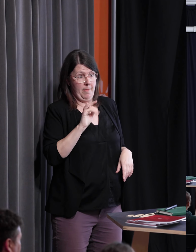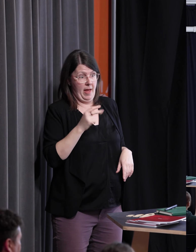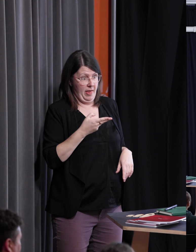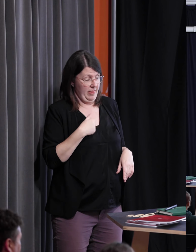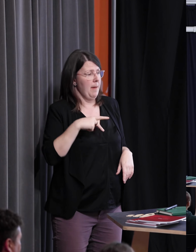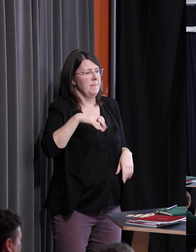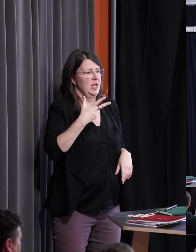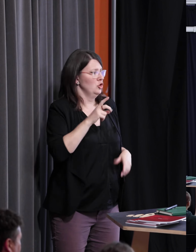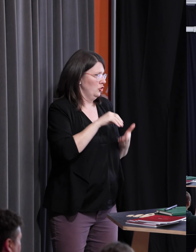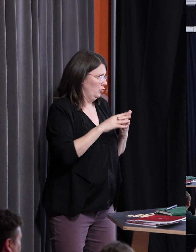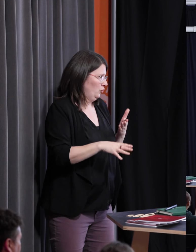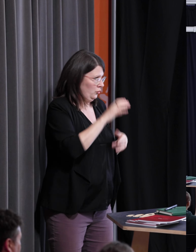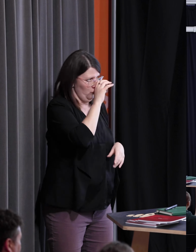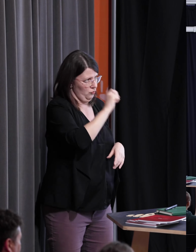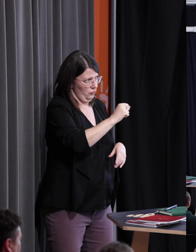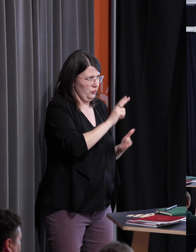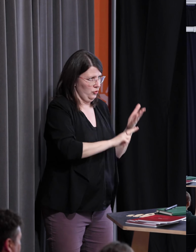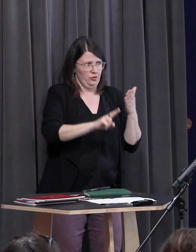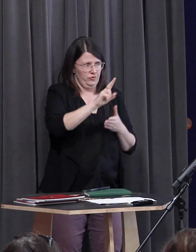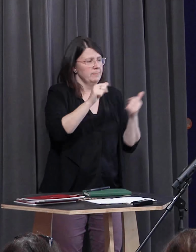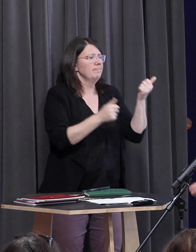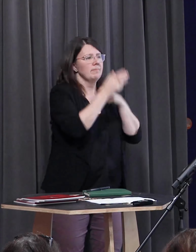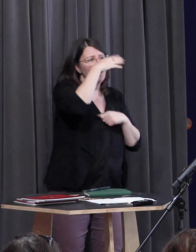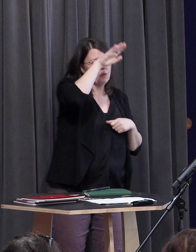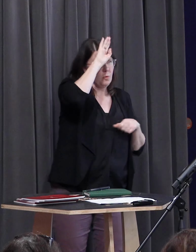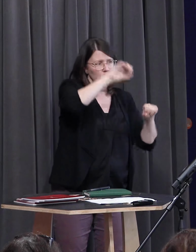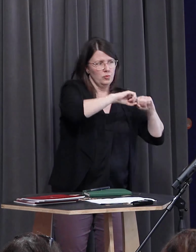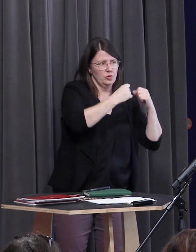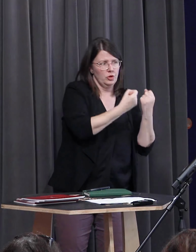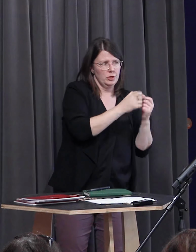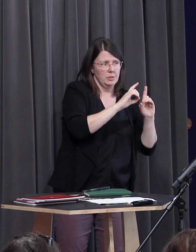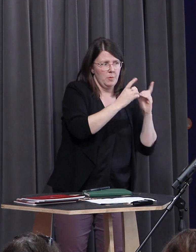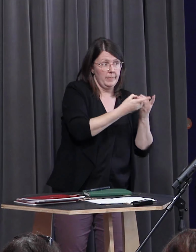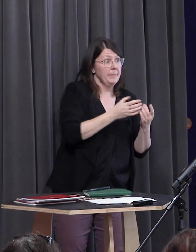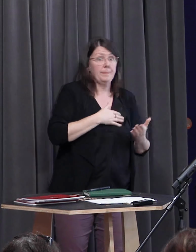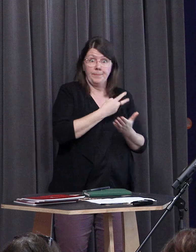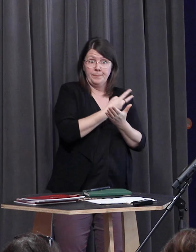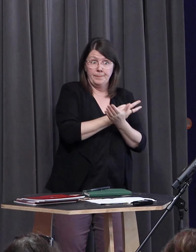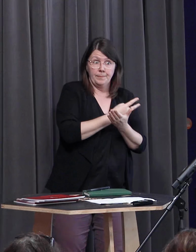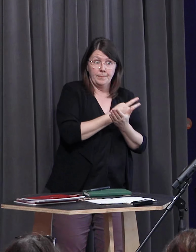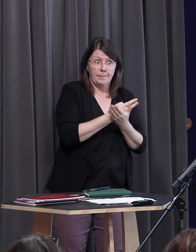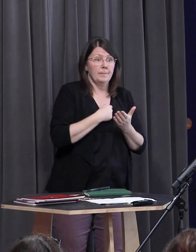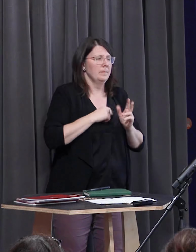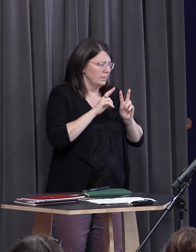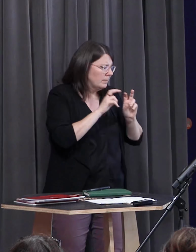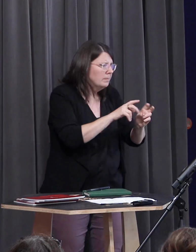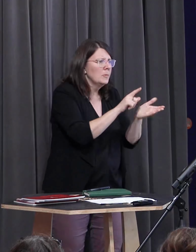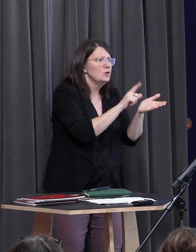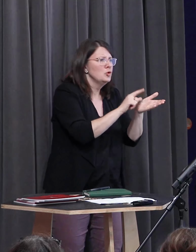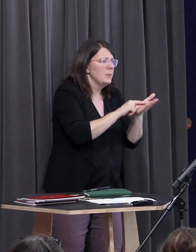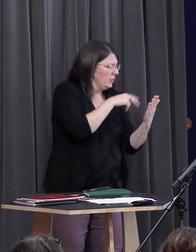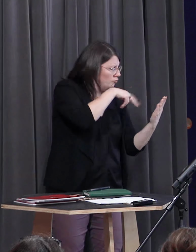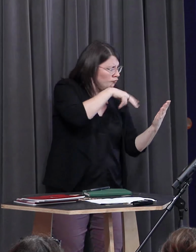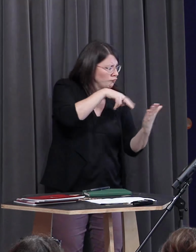University from the Anthropology and Sociology Department. And in my master's, though, I looked at mainstream newspapers, and they say